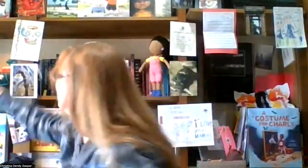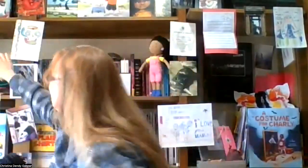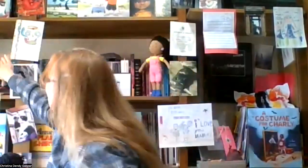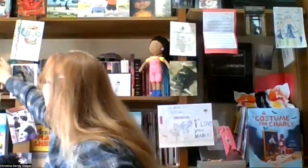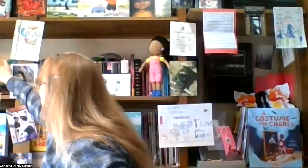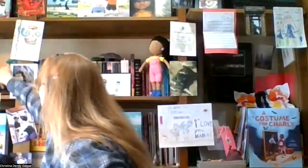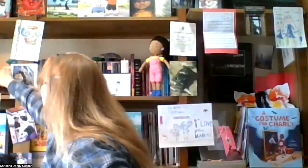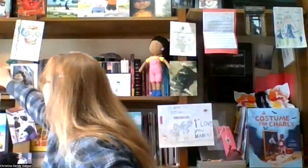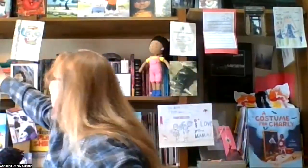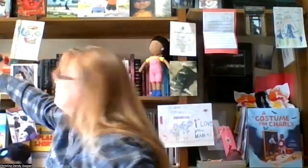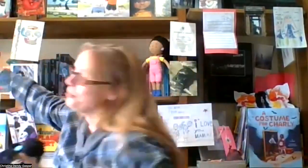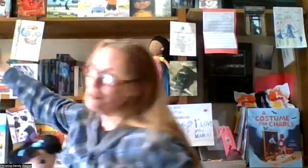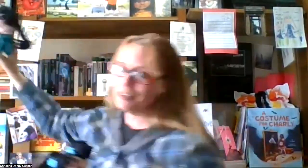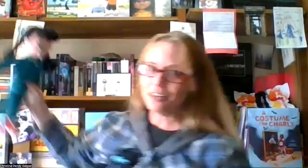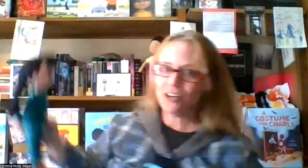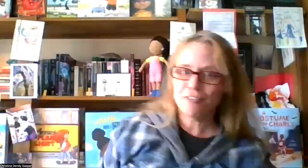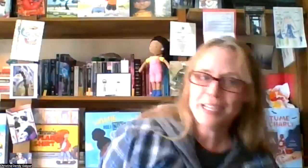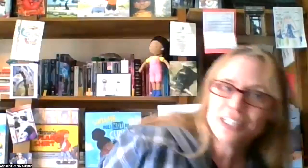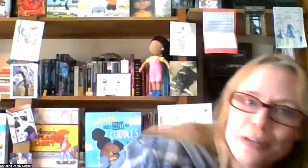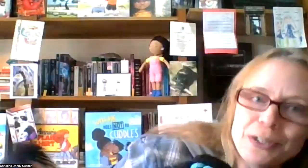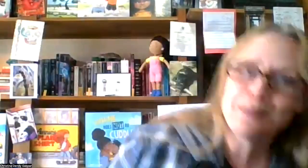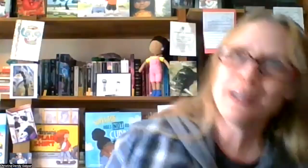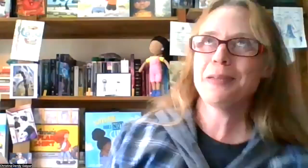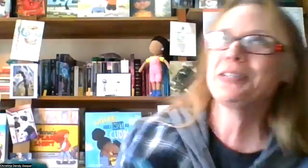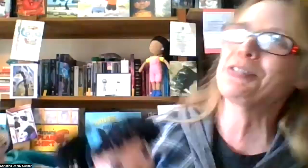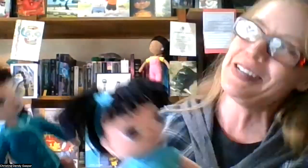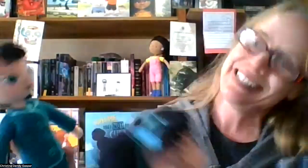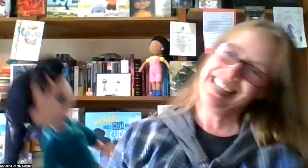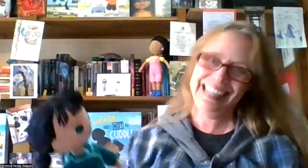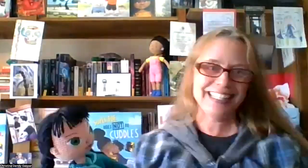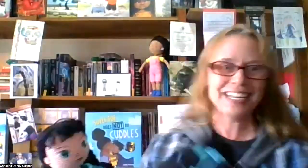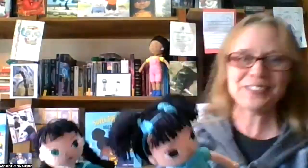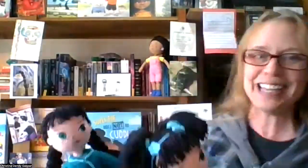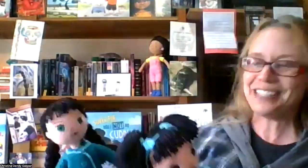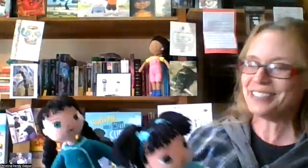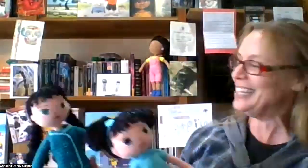me. I'm revealing all of my history books behind my picture books.